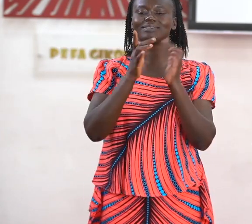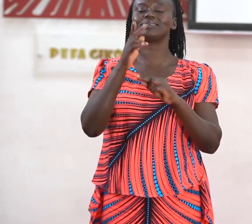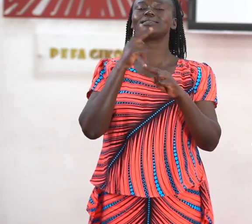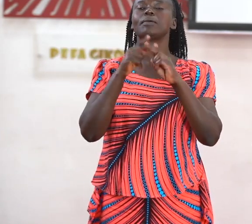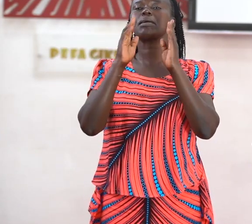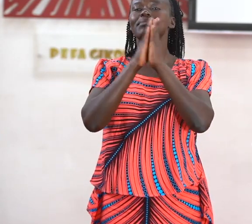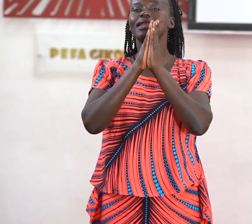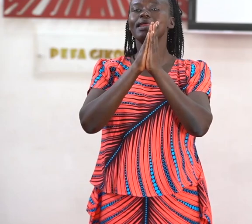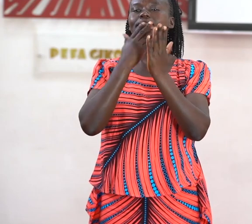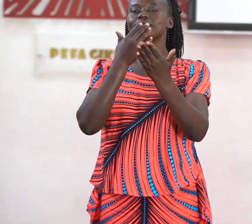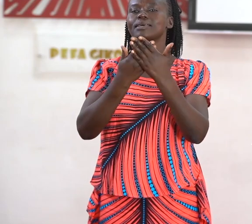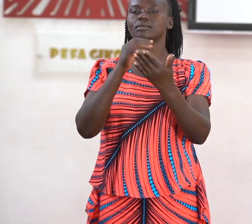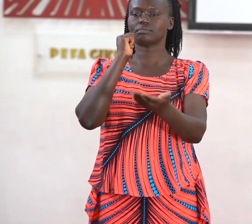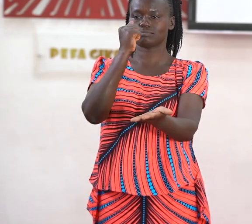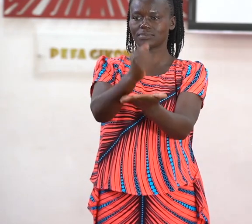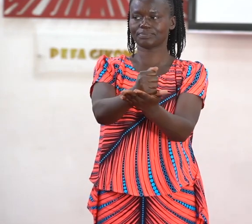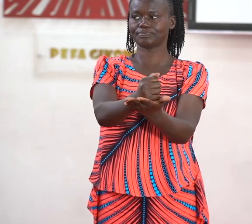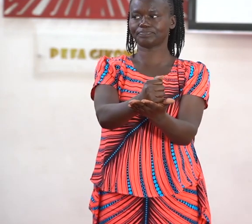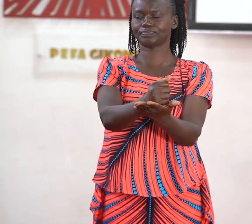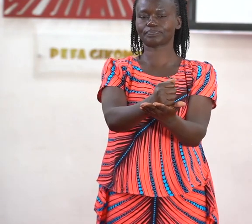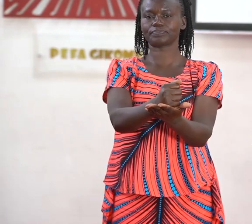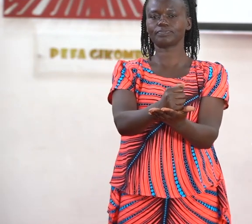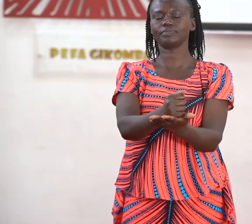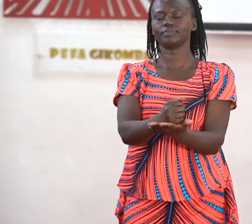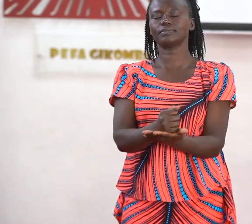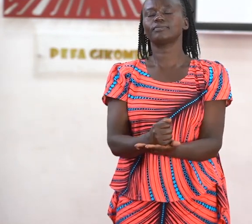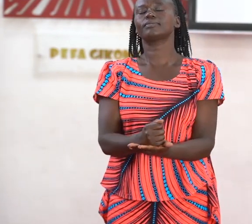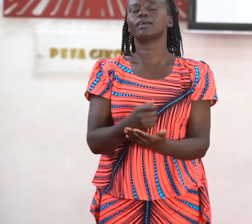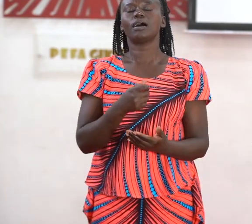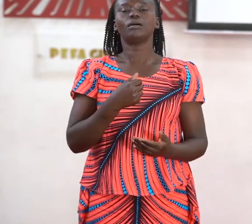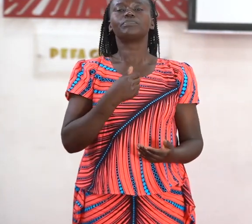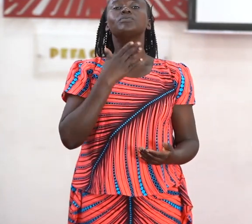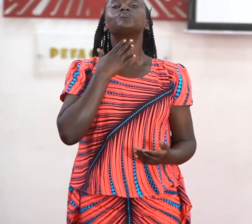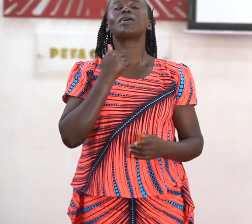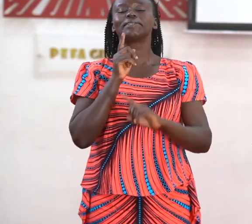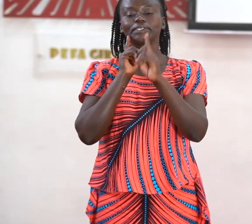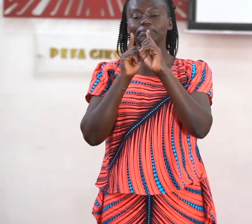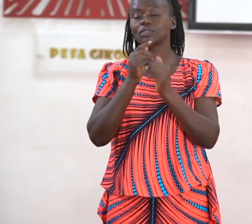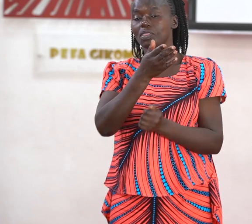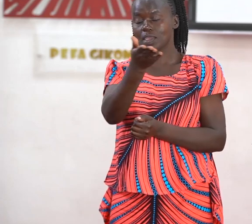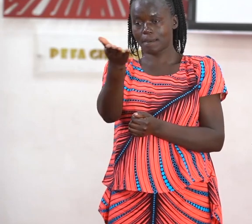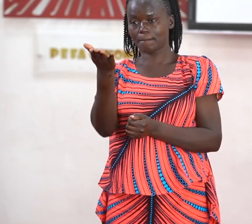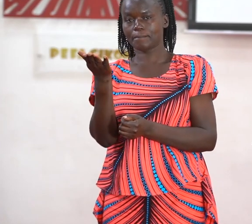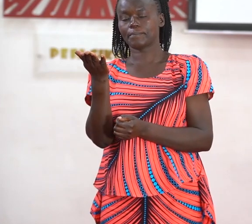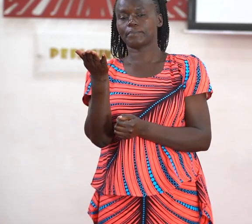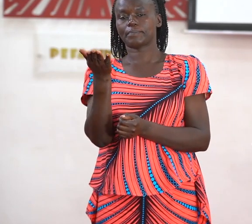I do pray and give thanks. Amen. I want to speak to you on